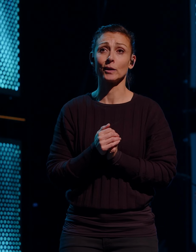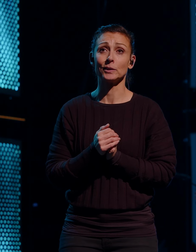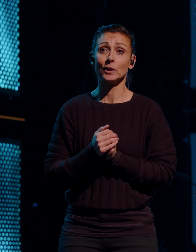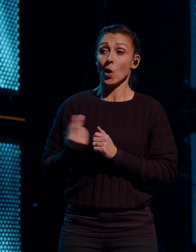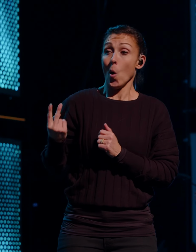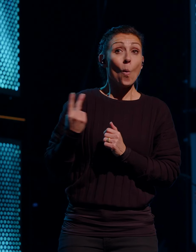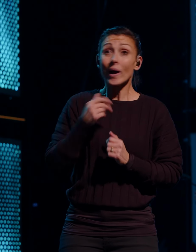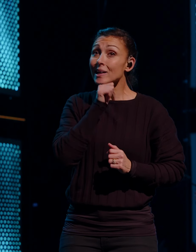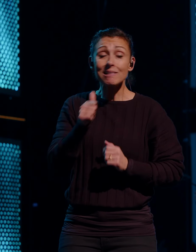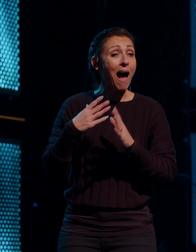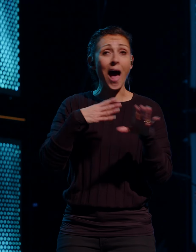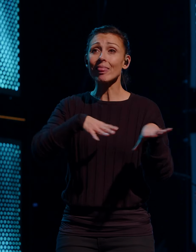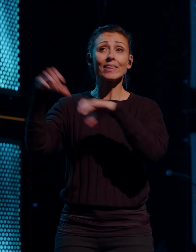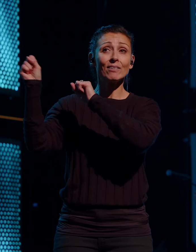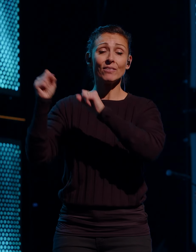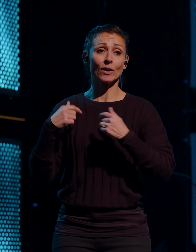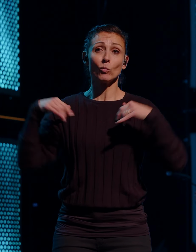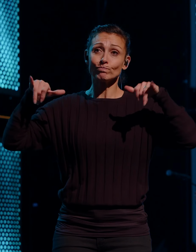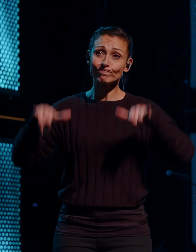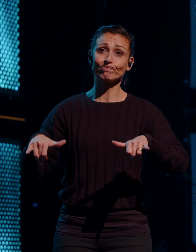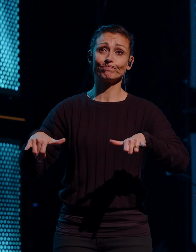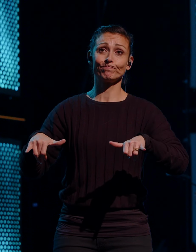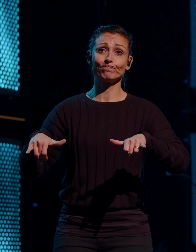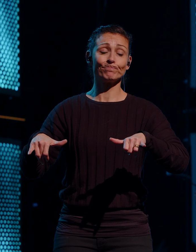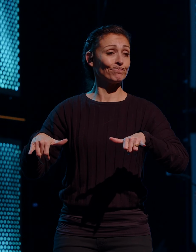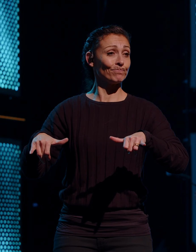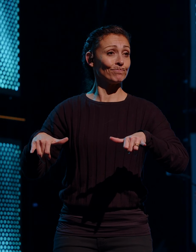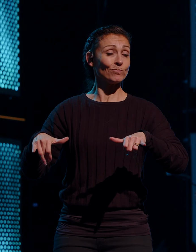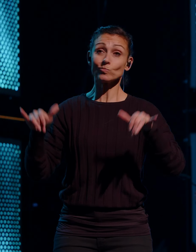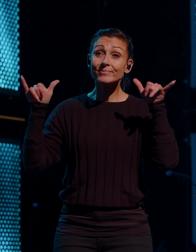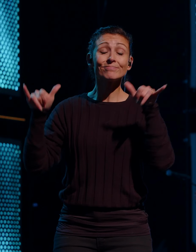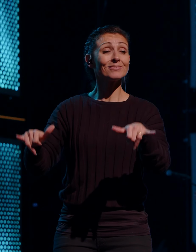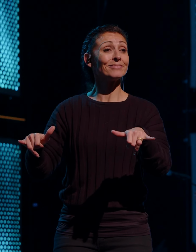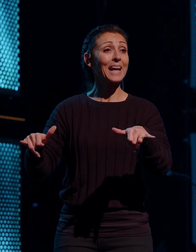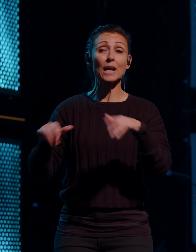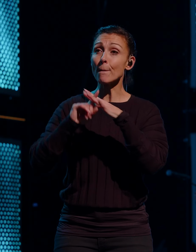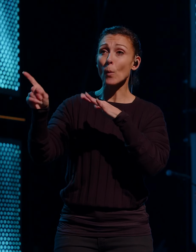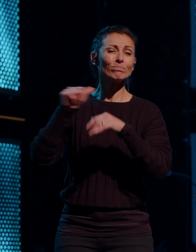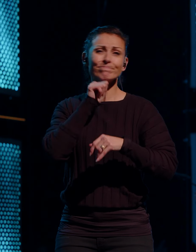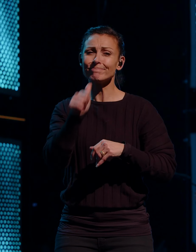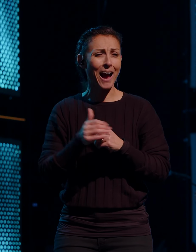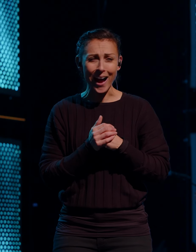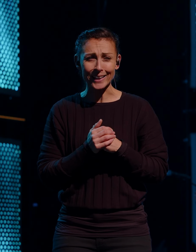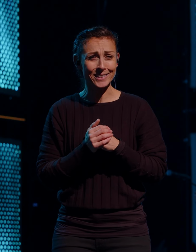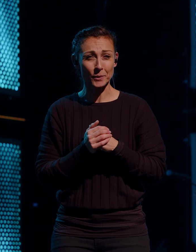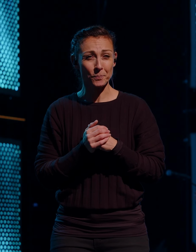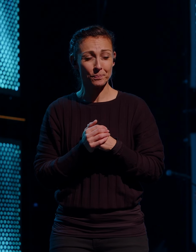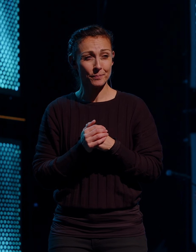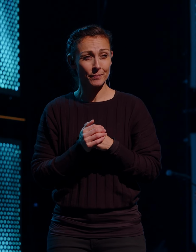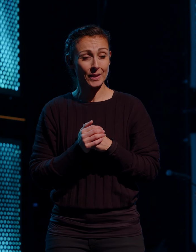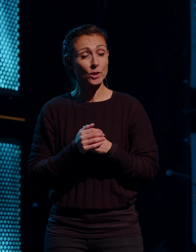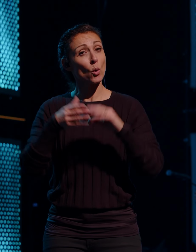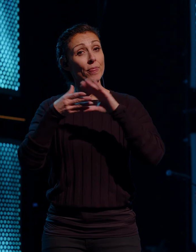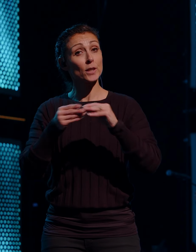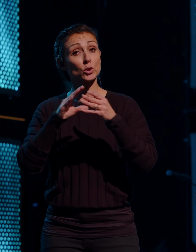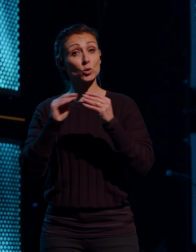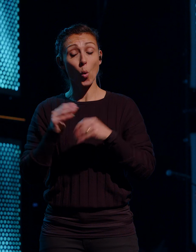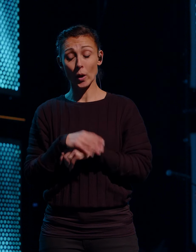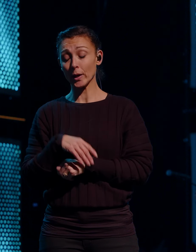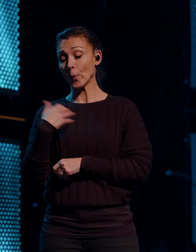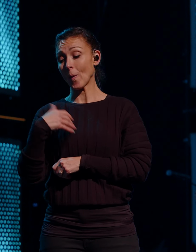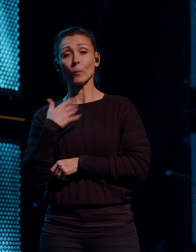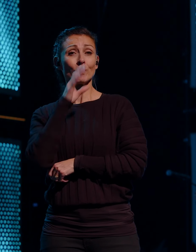not going anywhere. We're not going anywhere. This whole story is fascinating